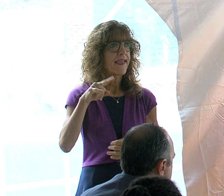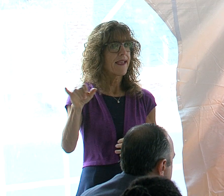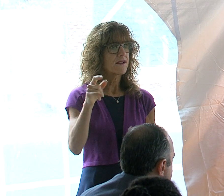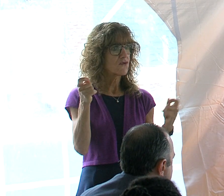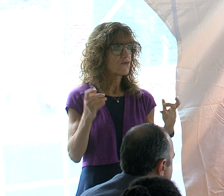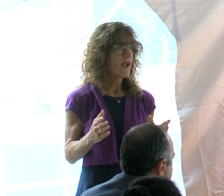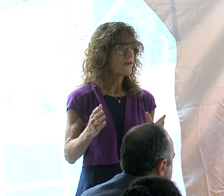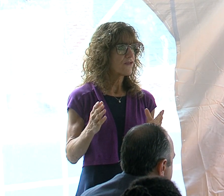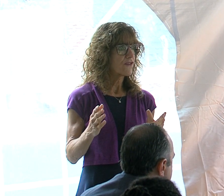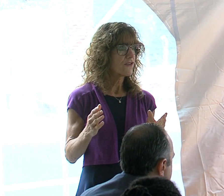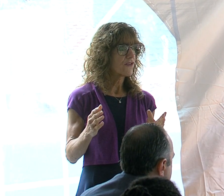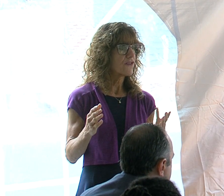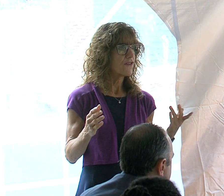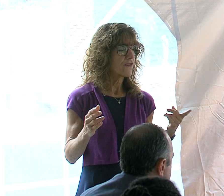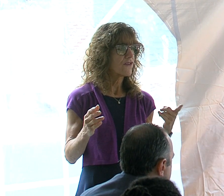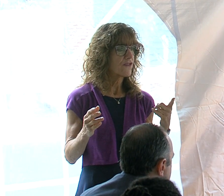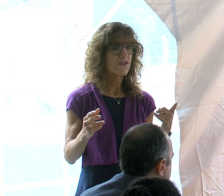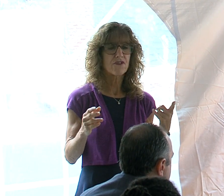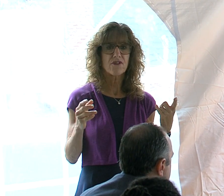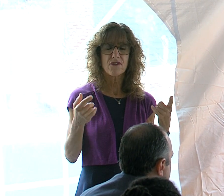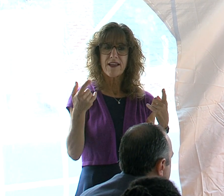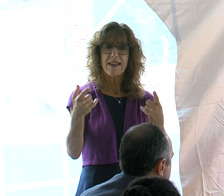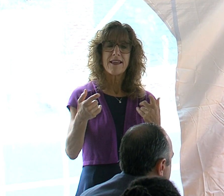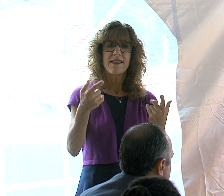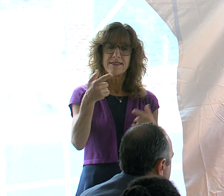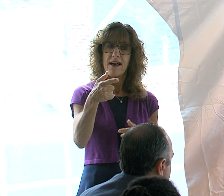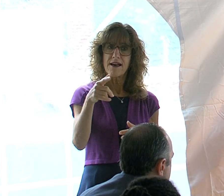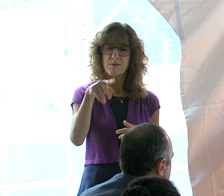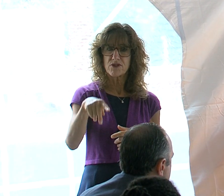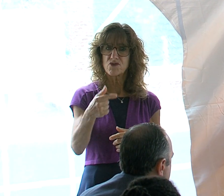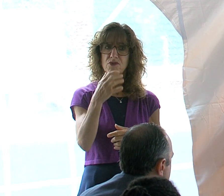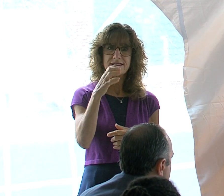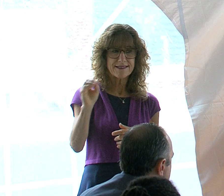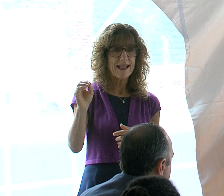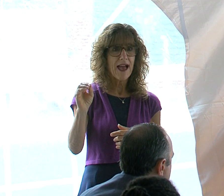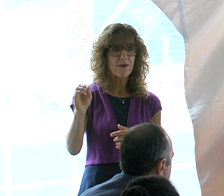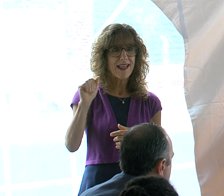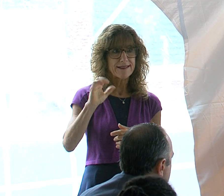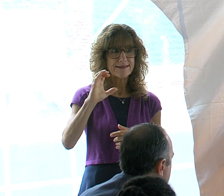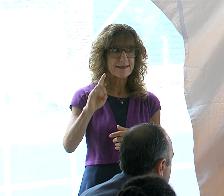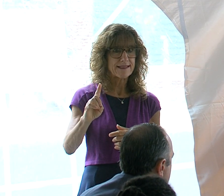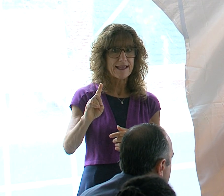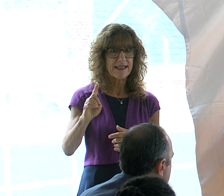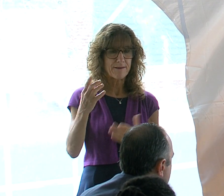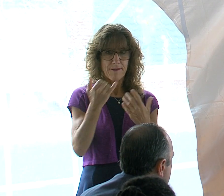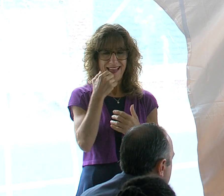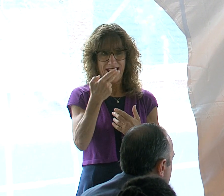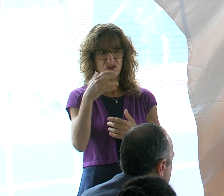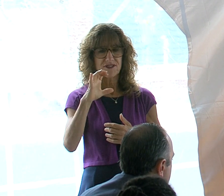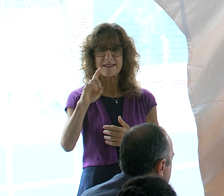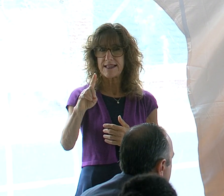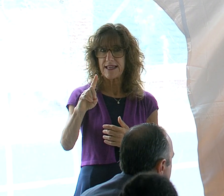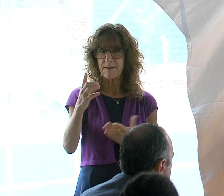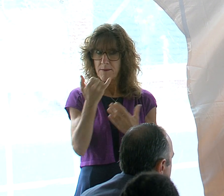Director DHCD, Prince George's County DHCD Director Zapolia will correct me if I'm wrong on this, but I think this